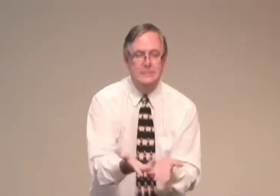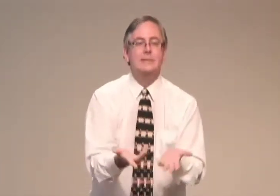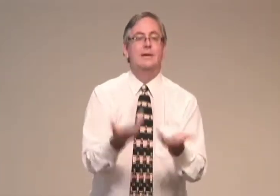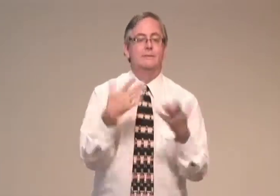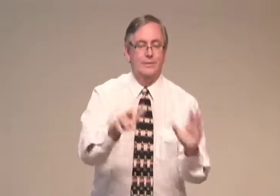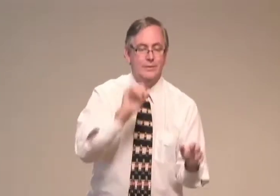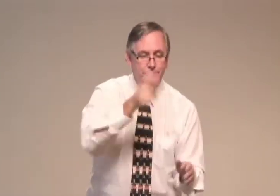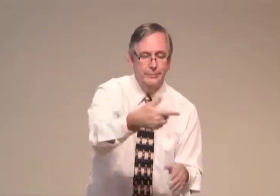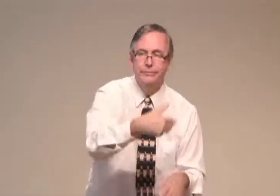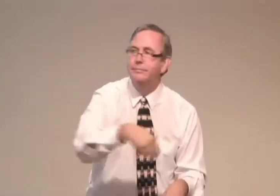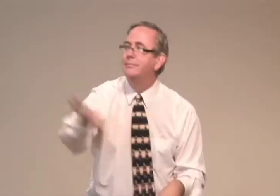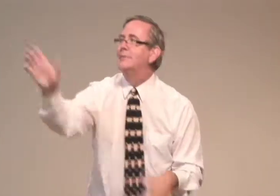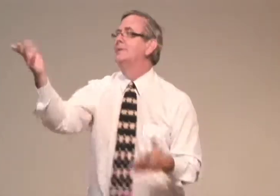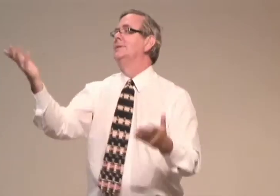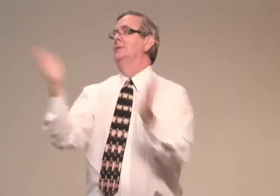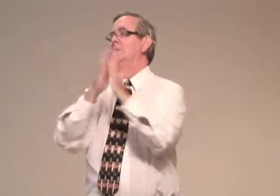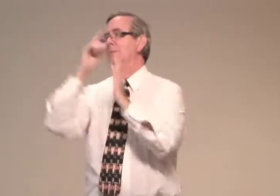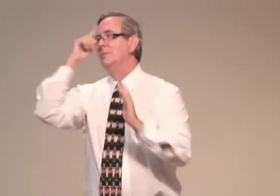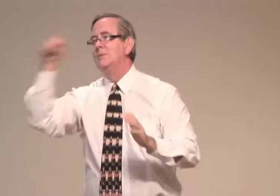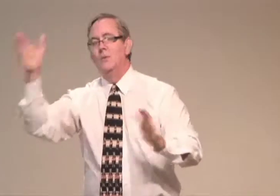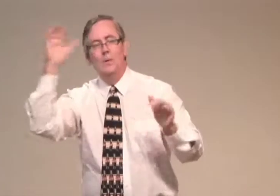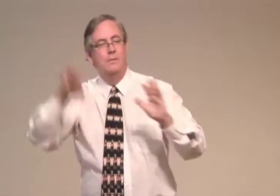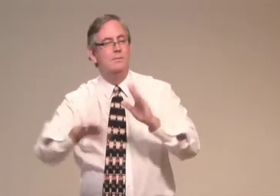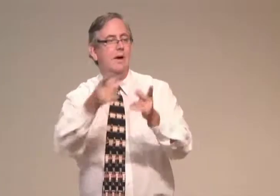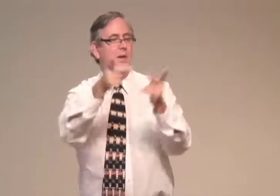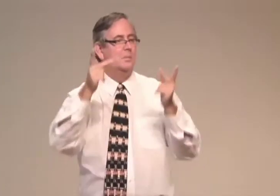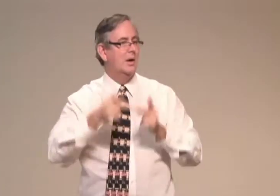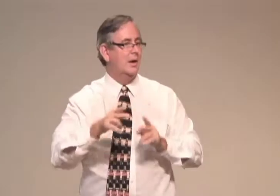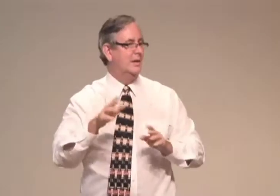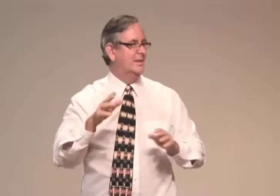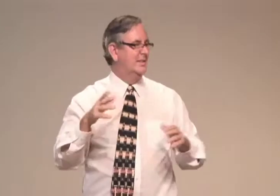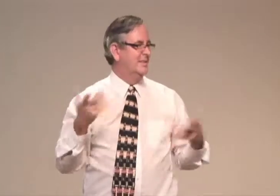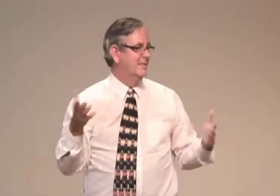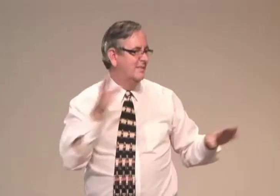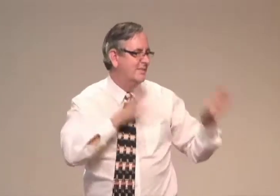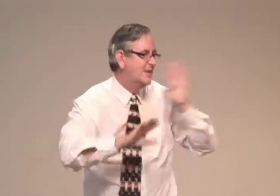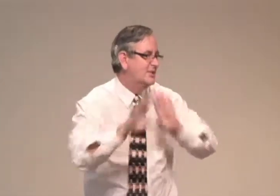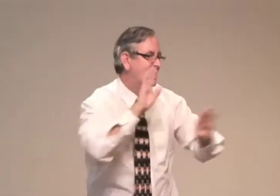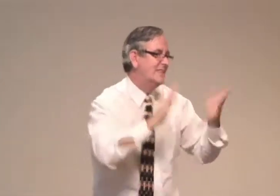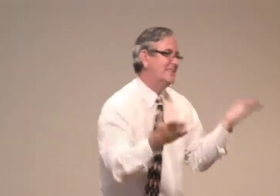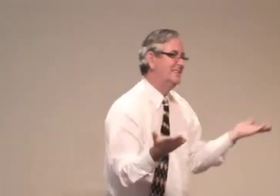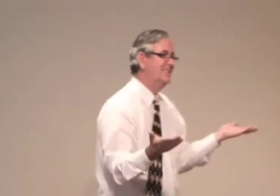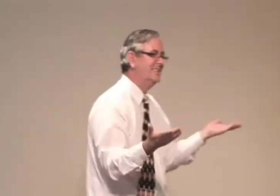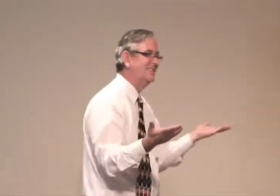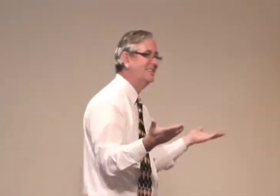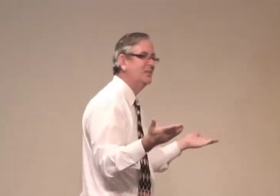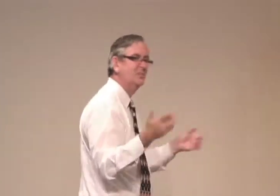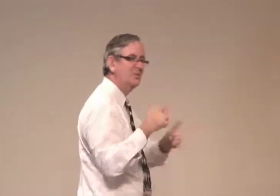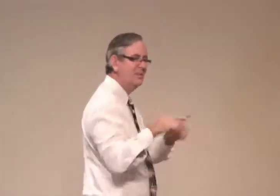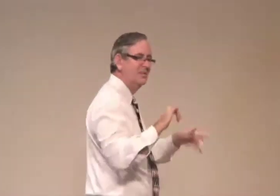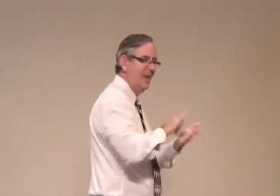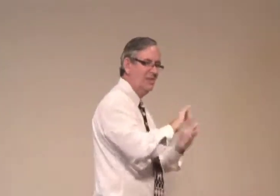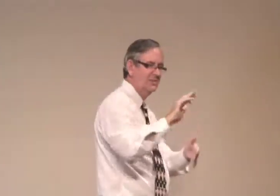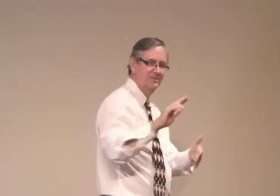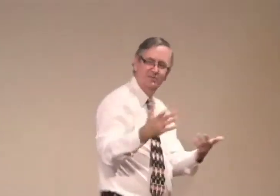while. We can give them subjection to help them get on their feet but then they have to go. It's very frustrating.